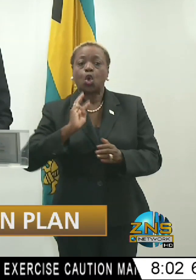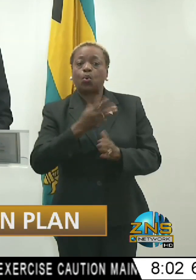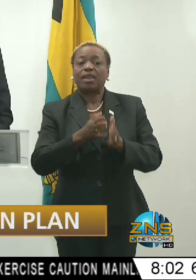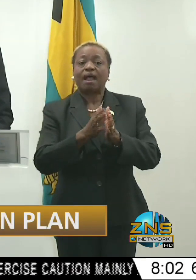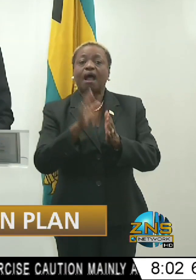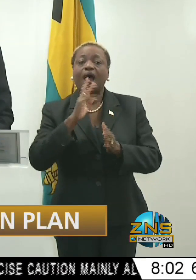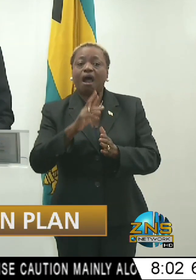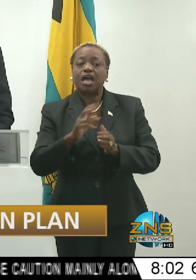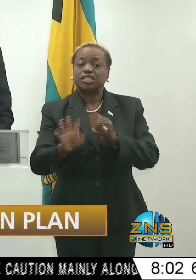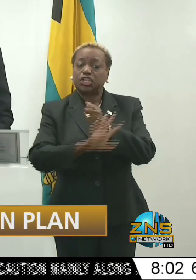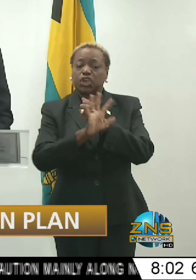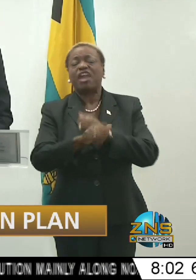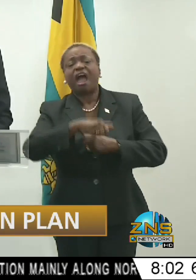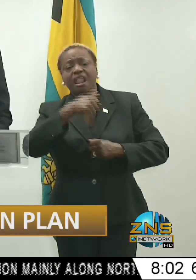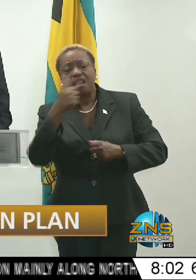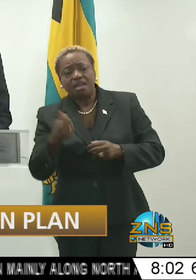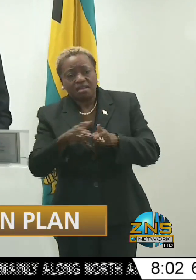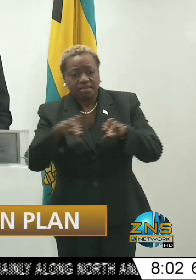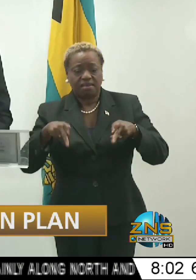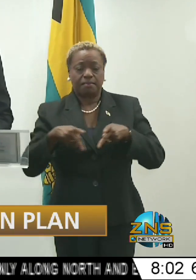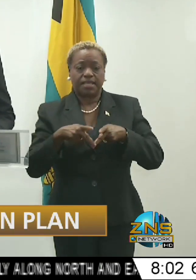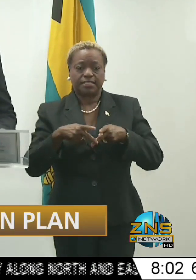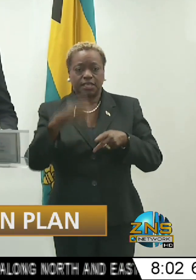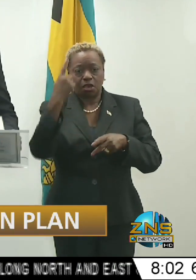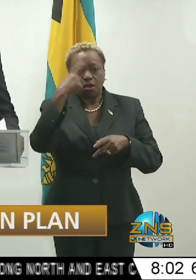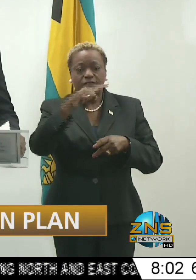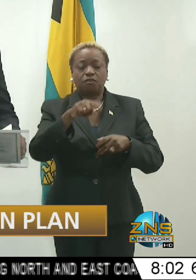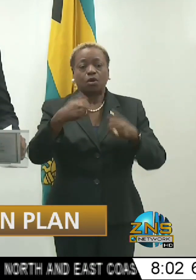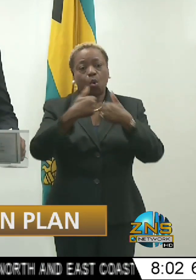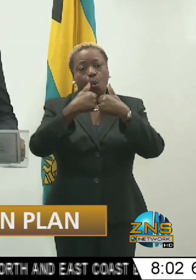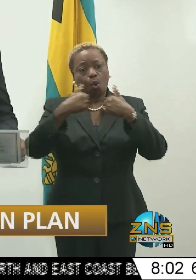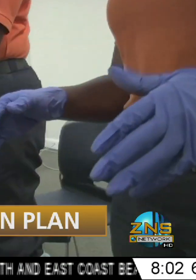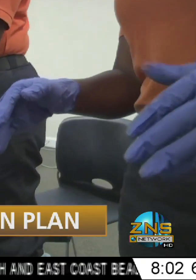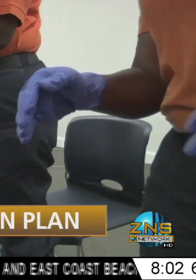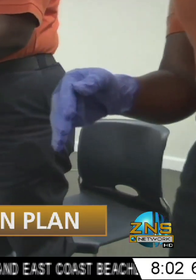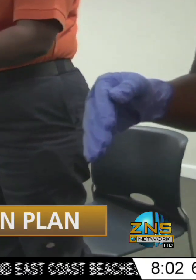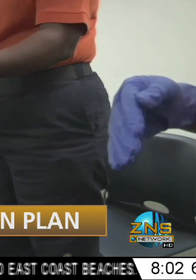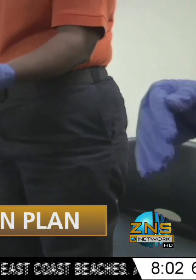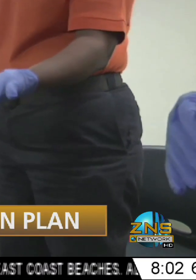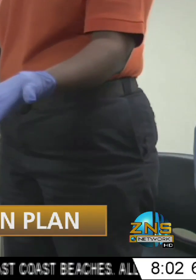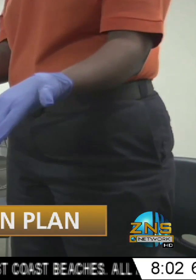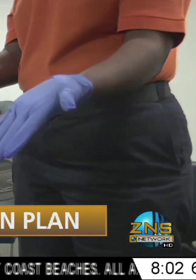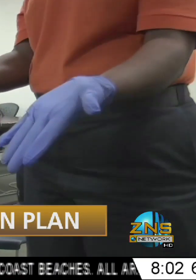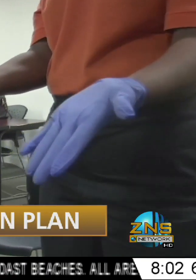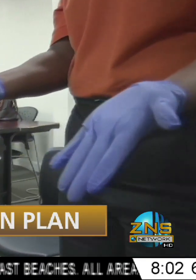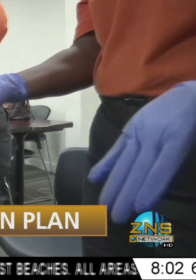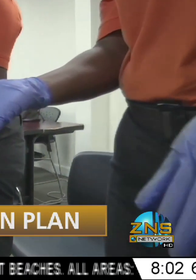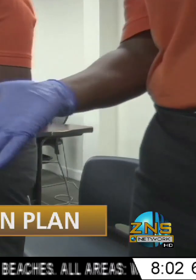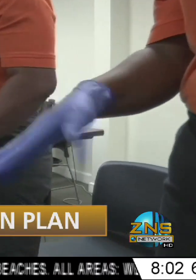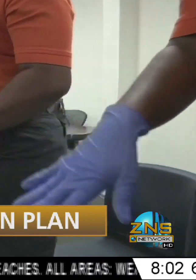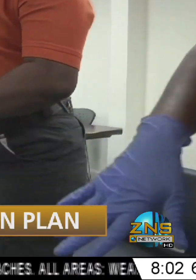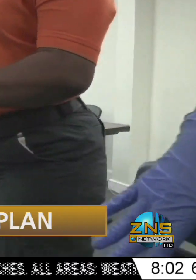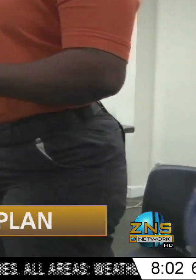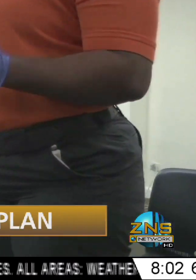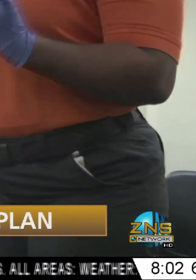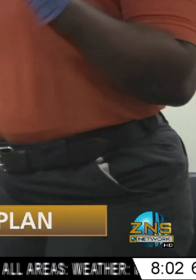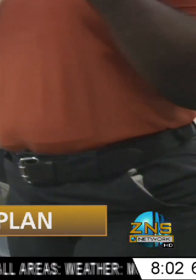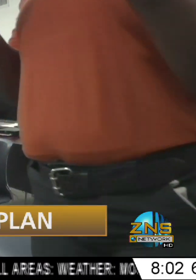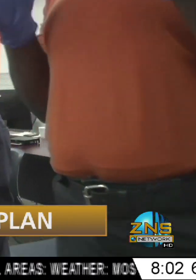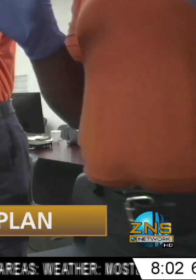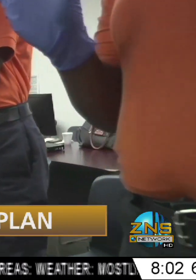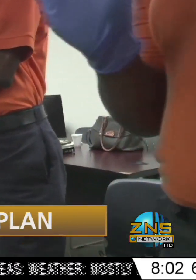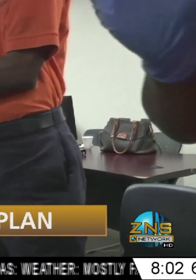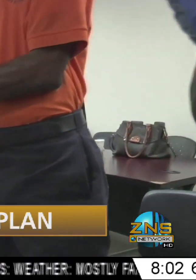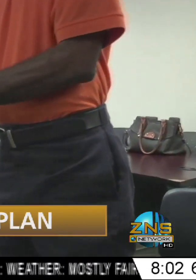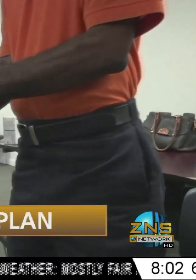are securing another facility for quarantine purposes. We have conducted training for